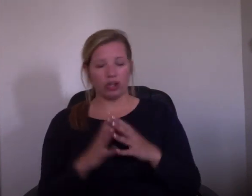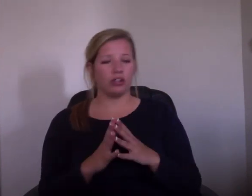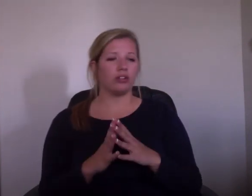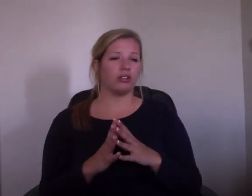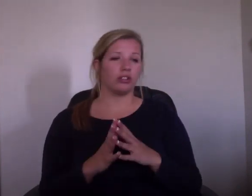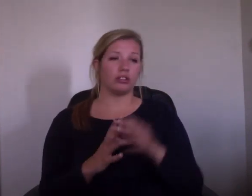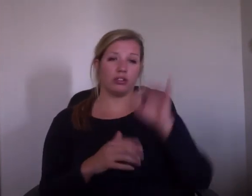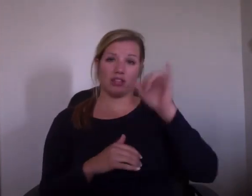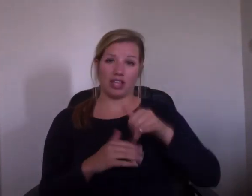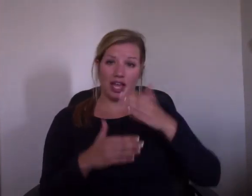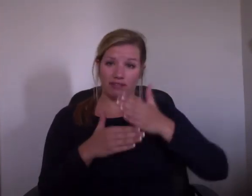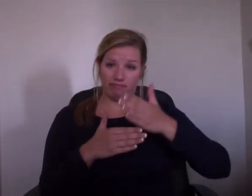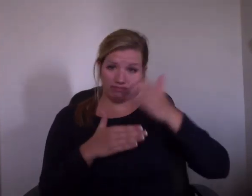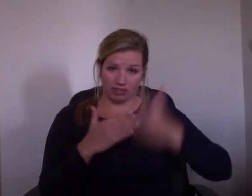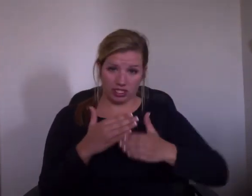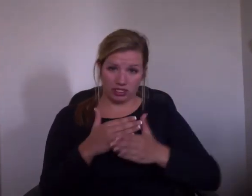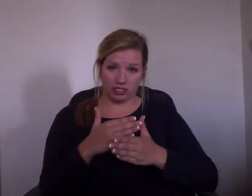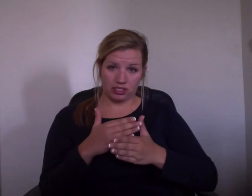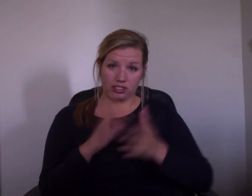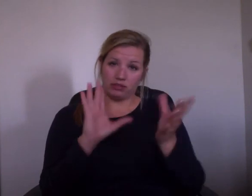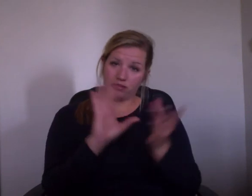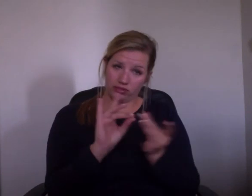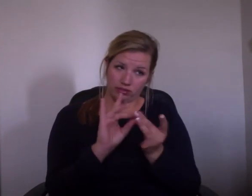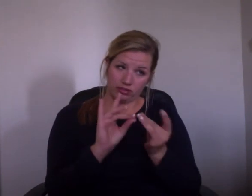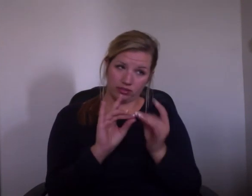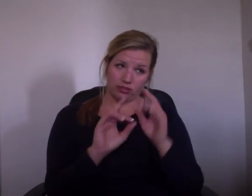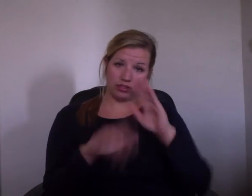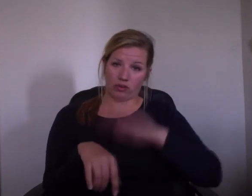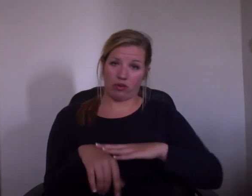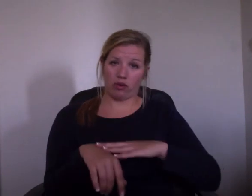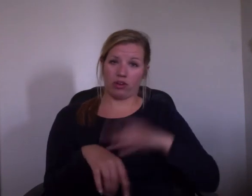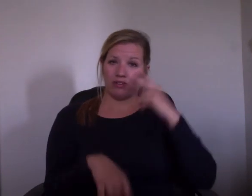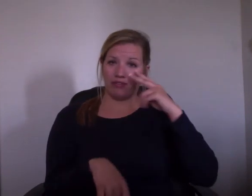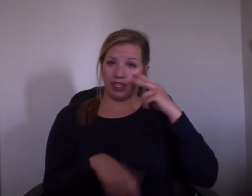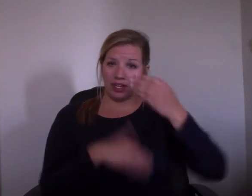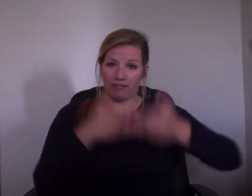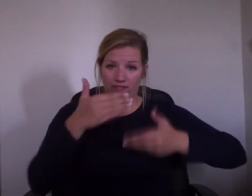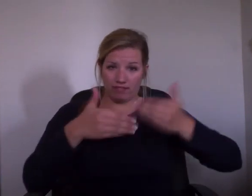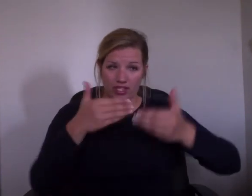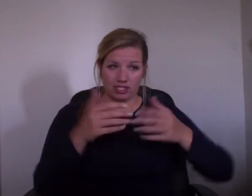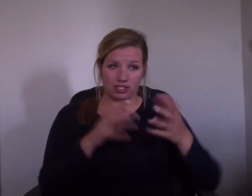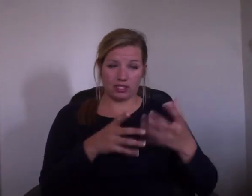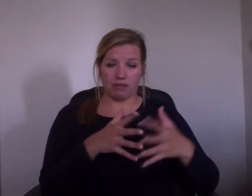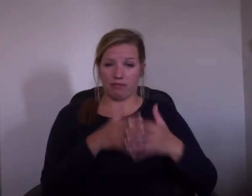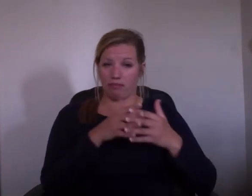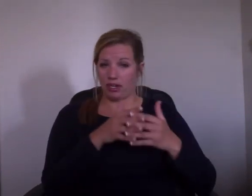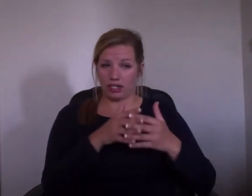that concludes this lecture on the Vietnam phases, American involvement in the